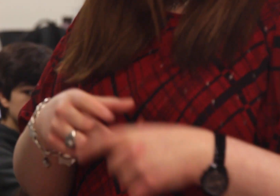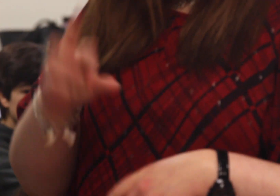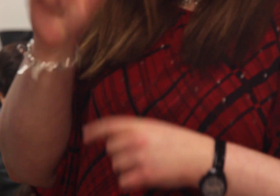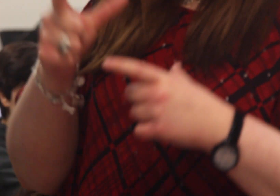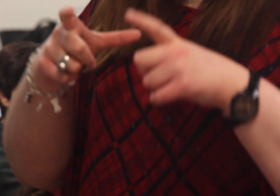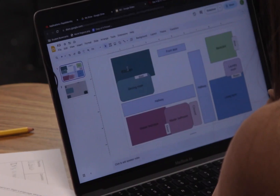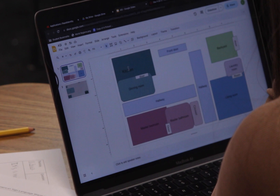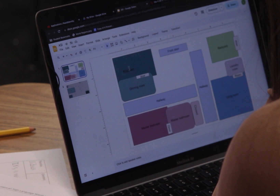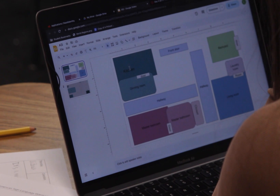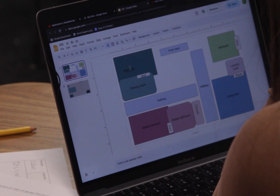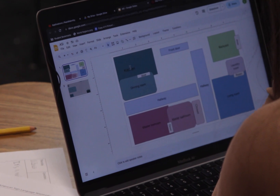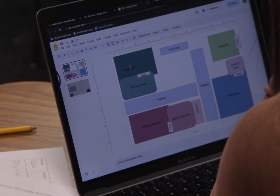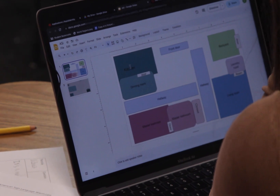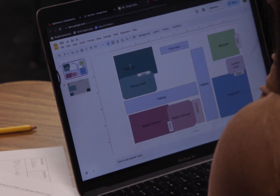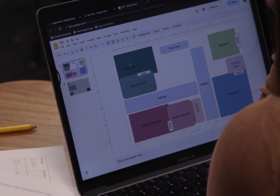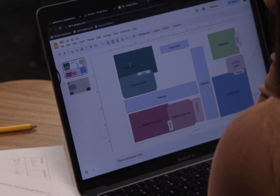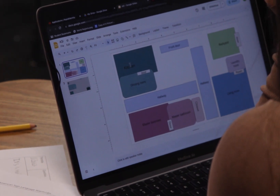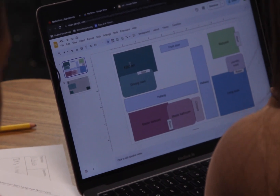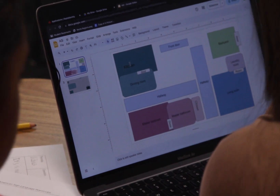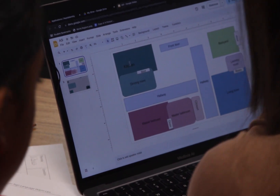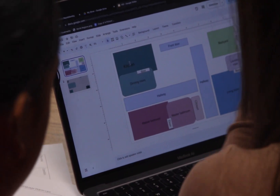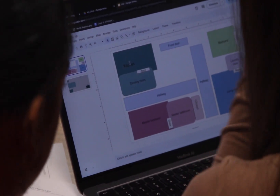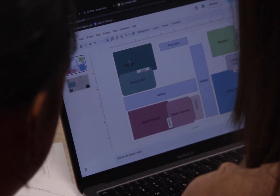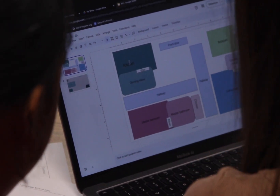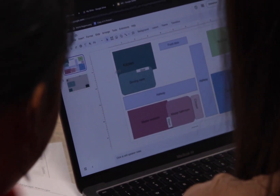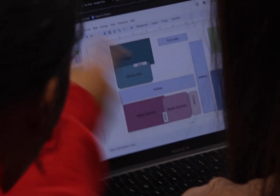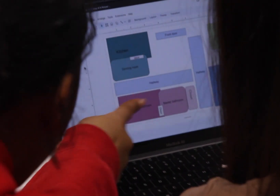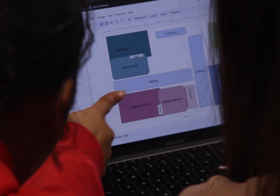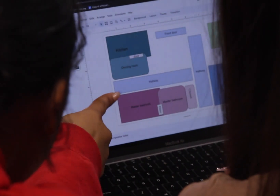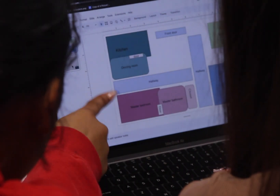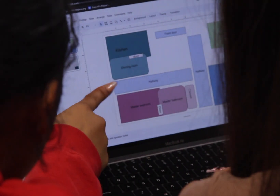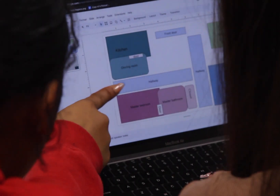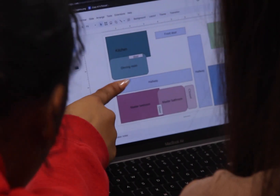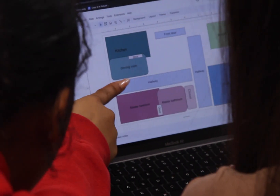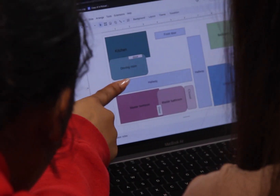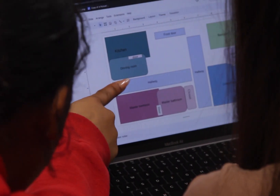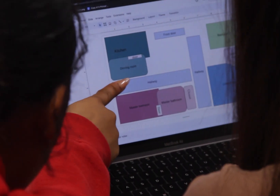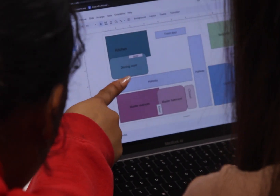ASL next year. This has been Caleb Clark, Chance Booker, and Jayden Khemlani reporting for MHS1.